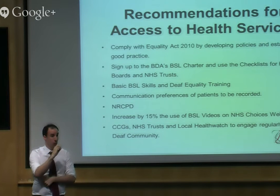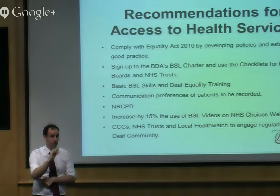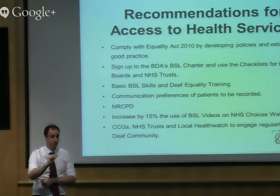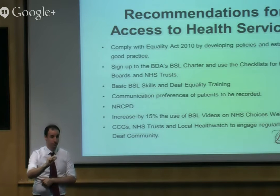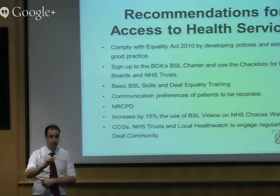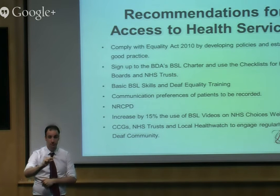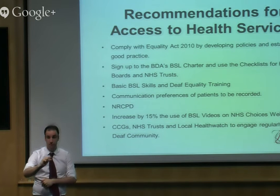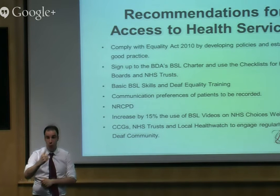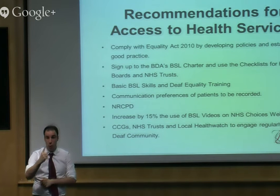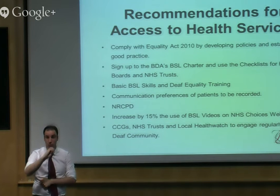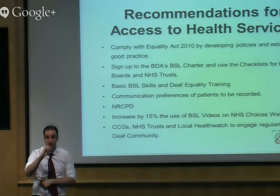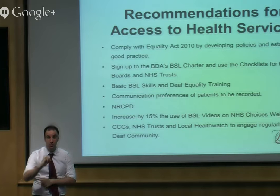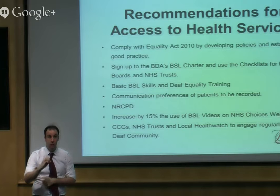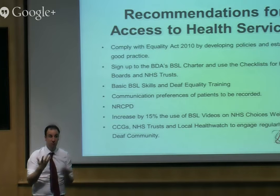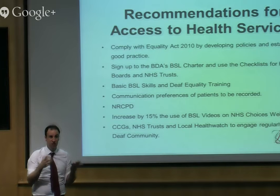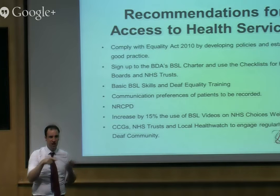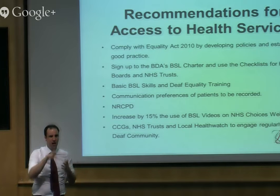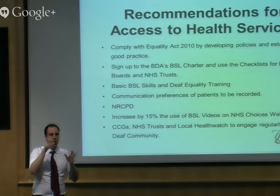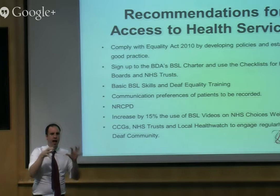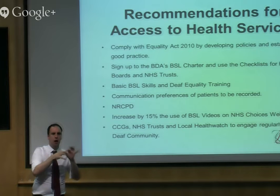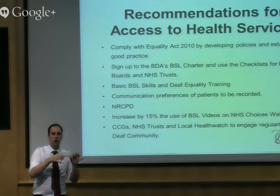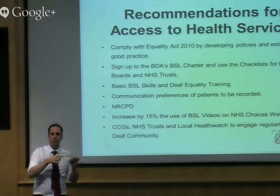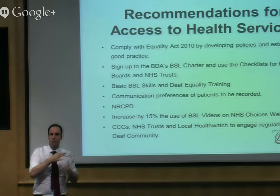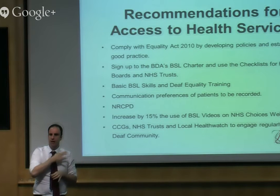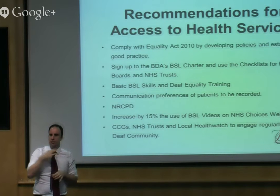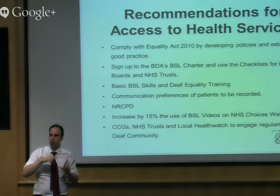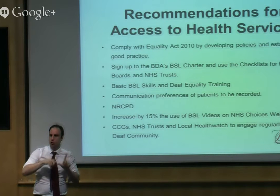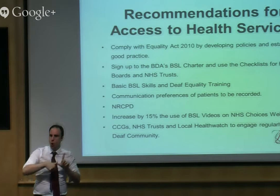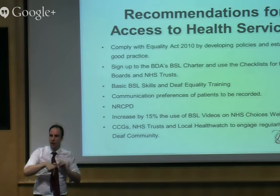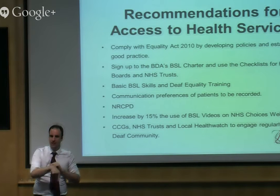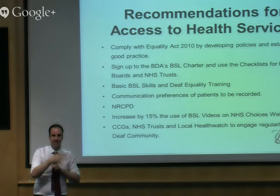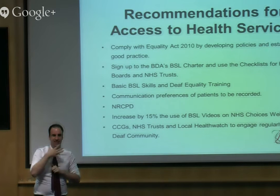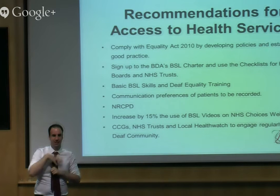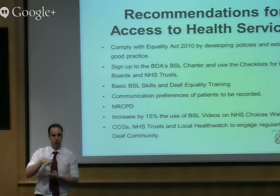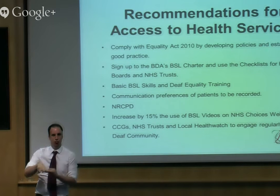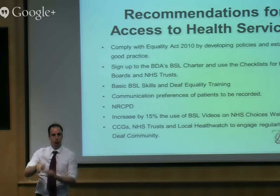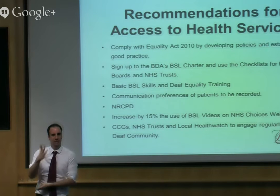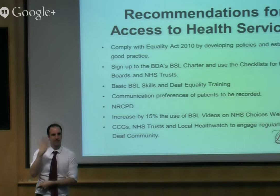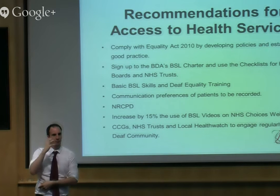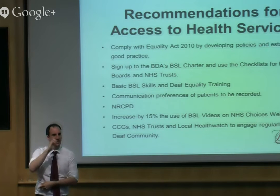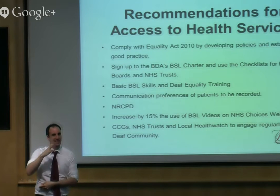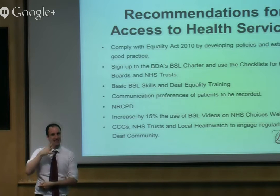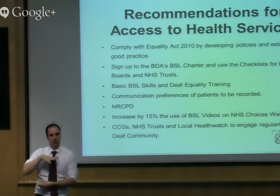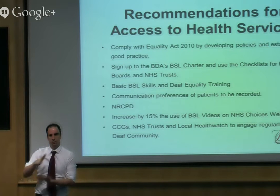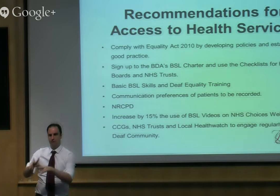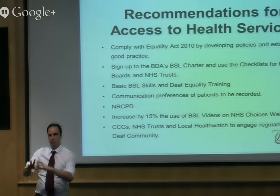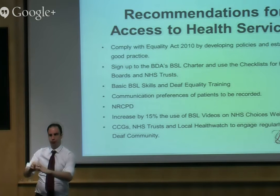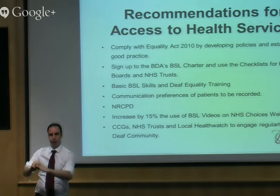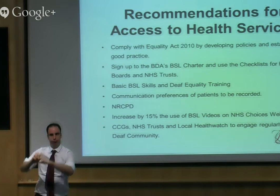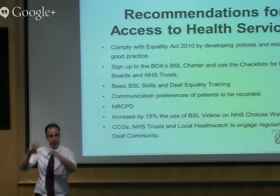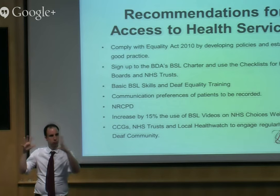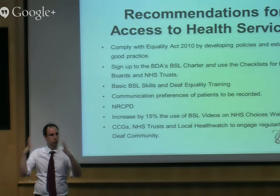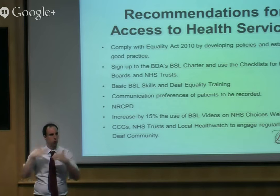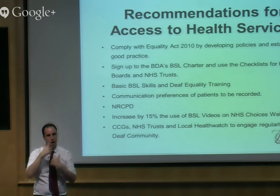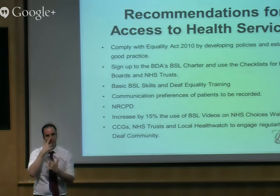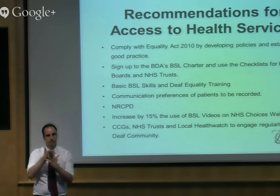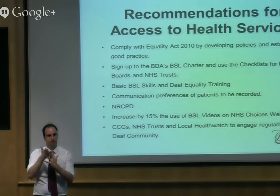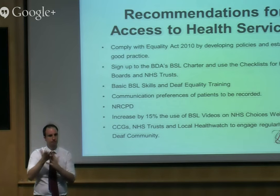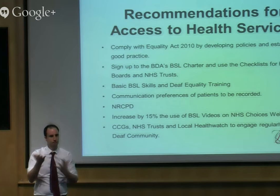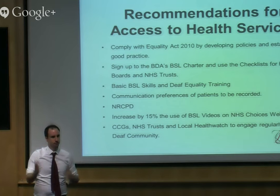qualified with the NRCPD register. We've said that there should be an increase of at least